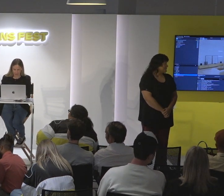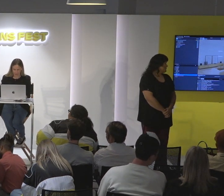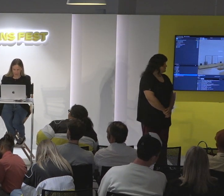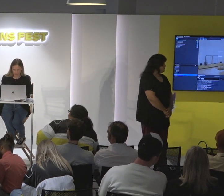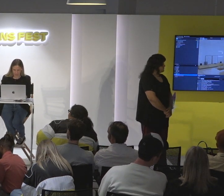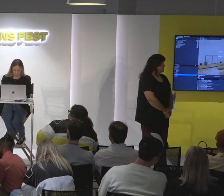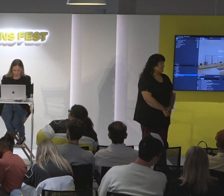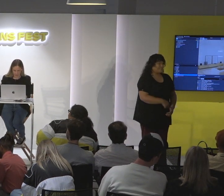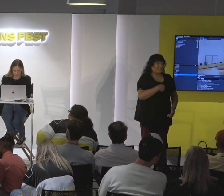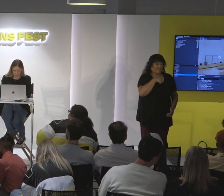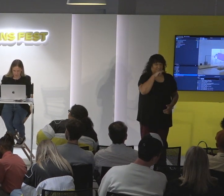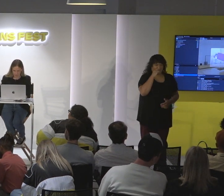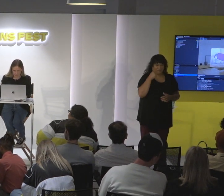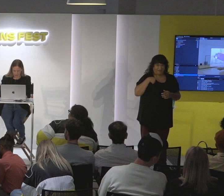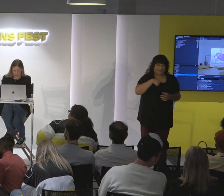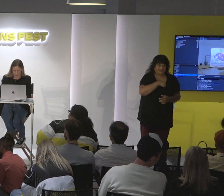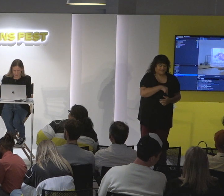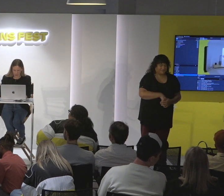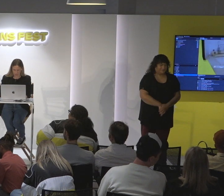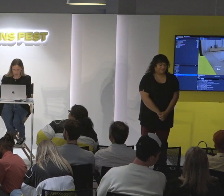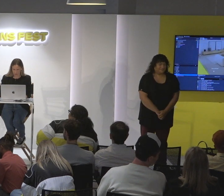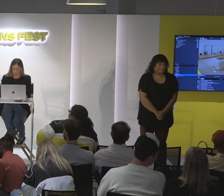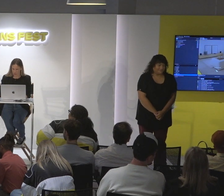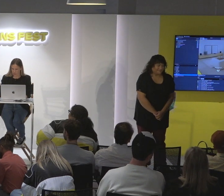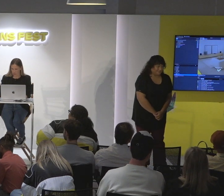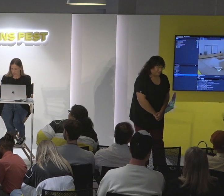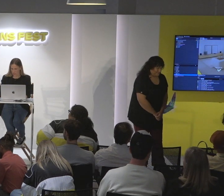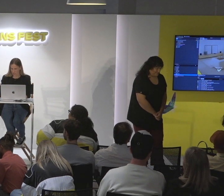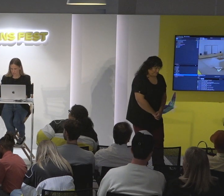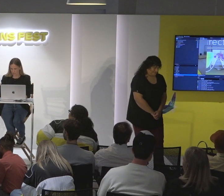Love that for us, okay.